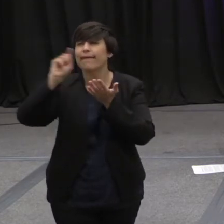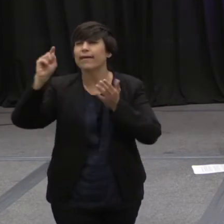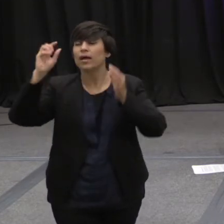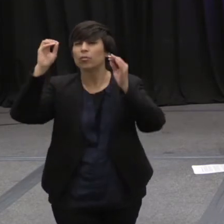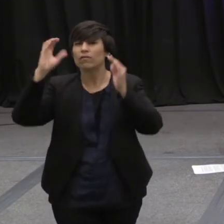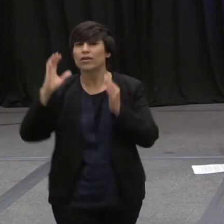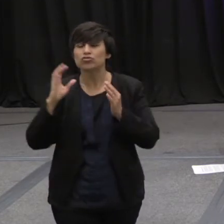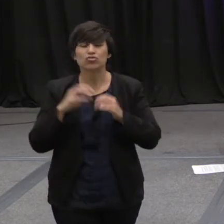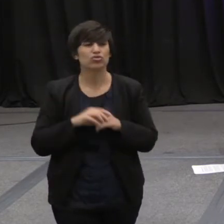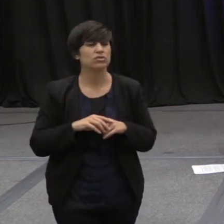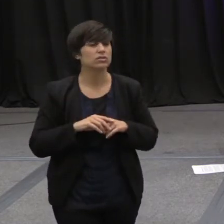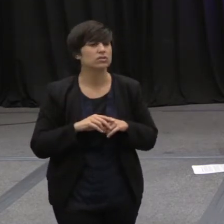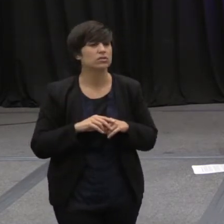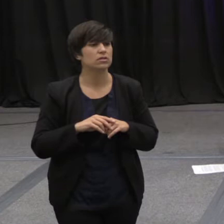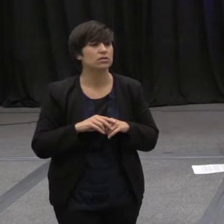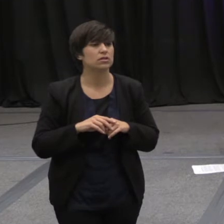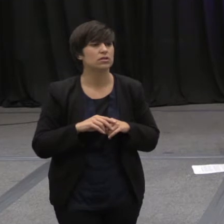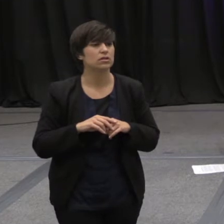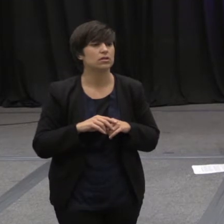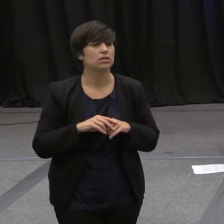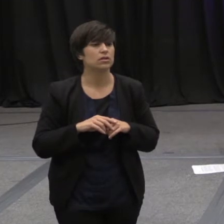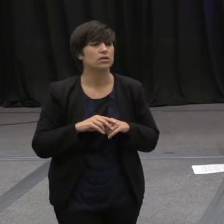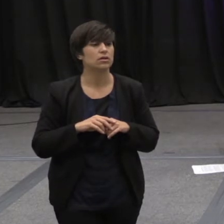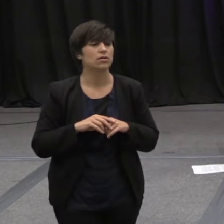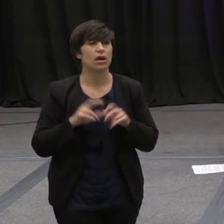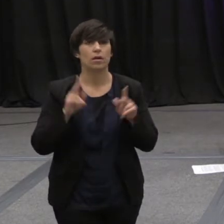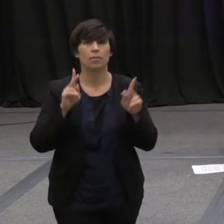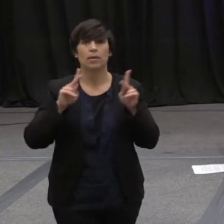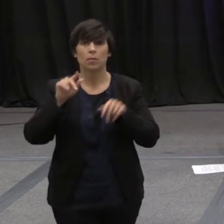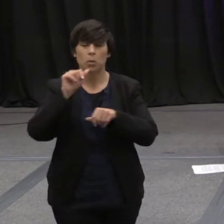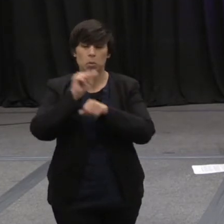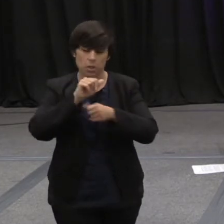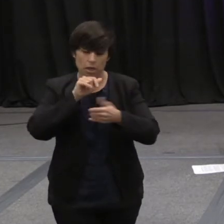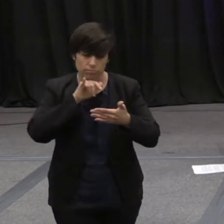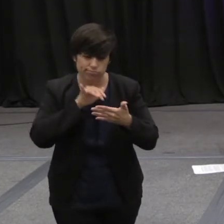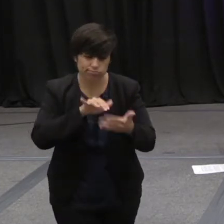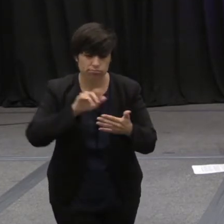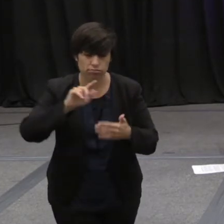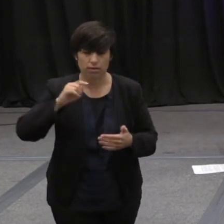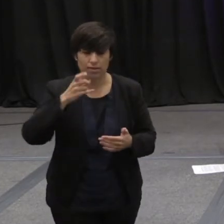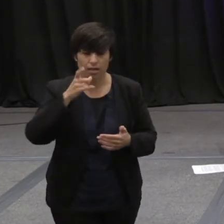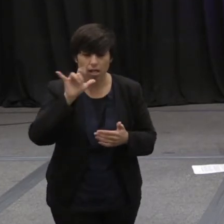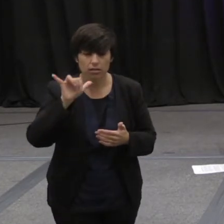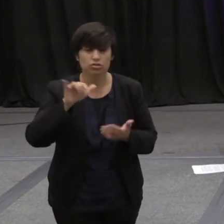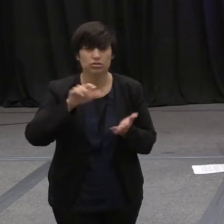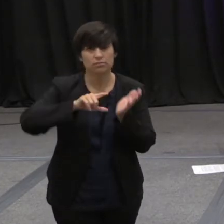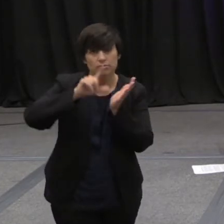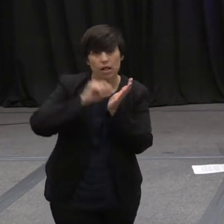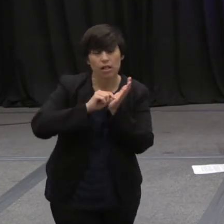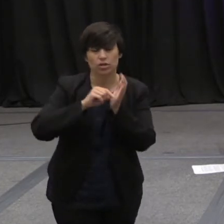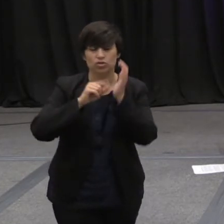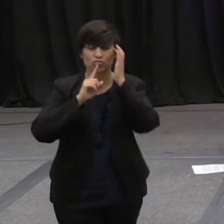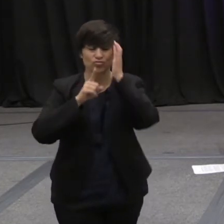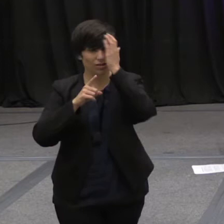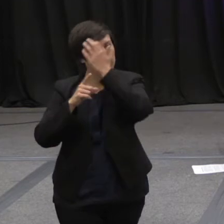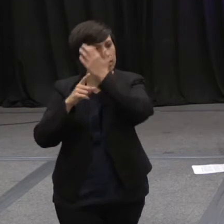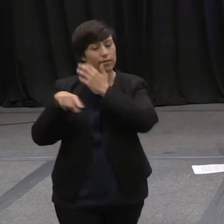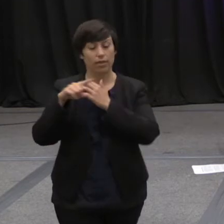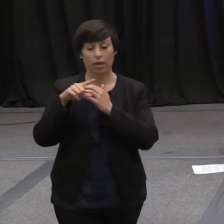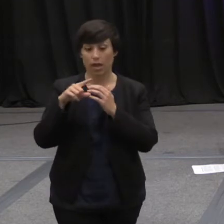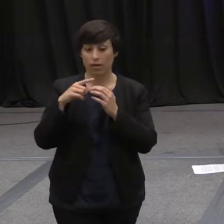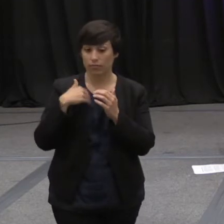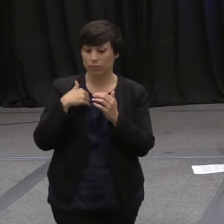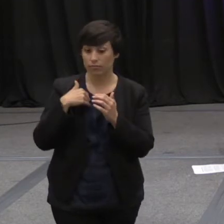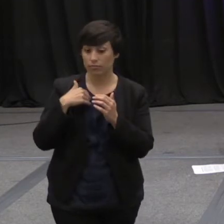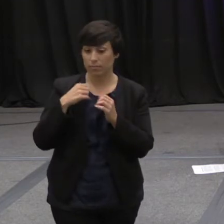And people who are doing work in theology and being published and have names and have real gravitas in this field will